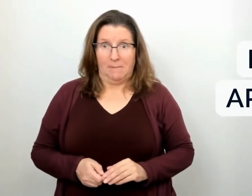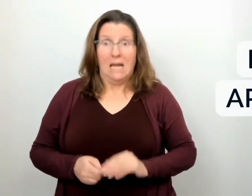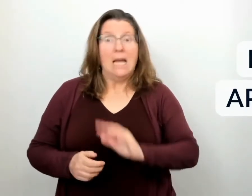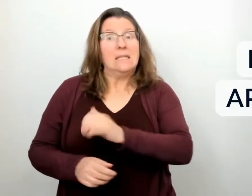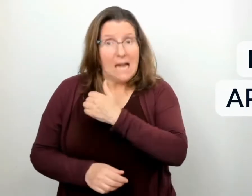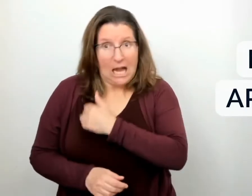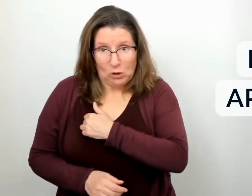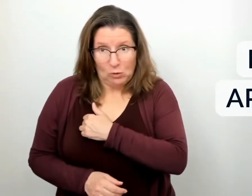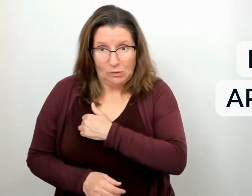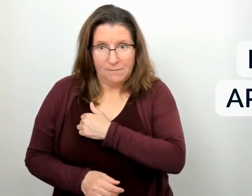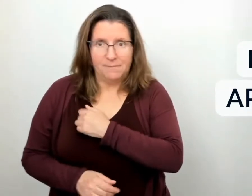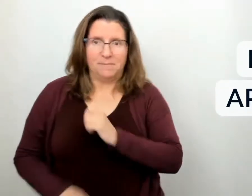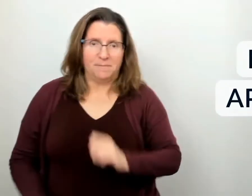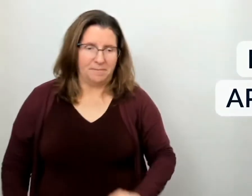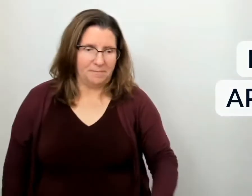Consider your attitude in this regard.